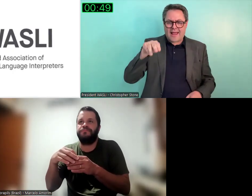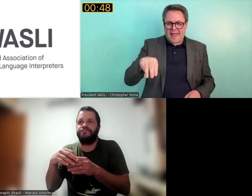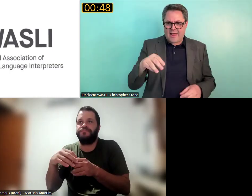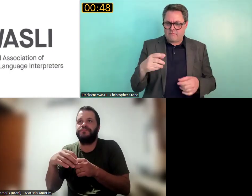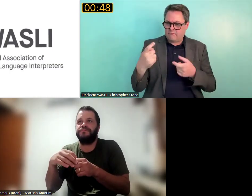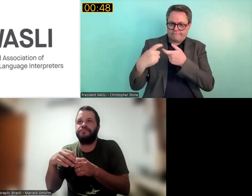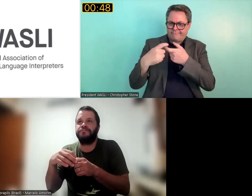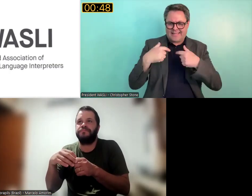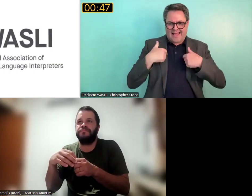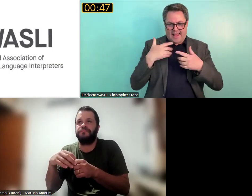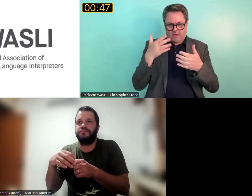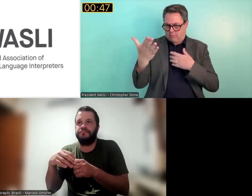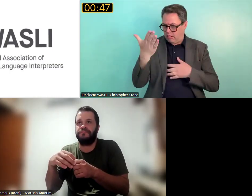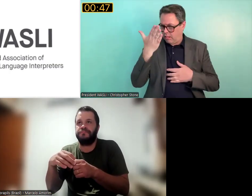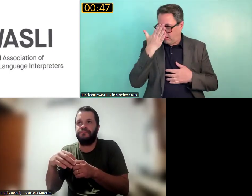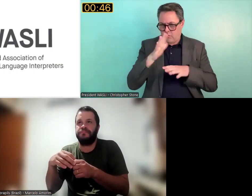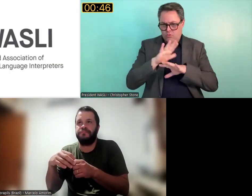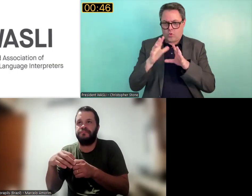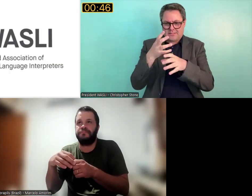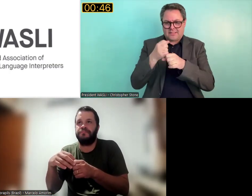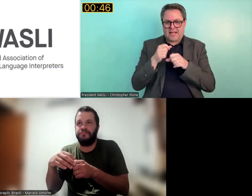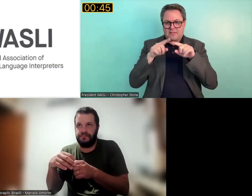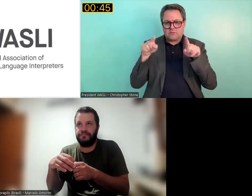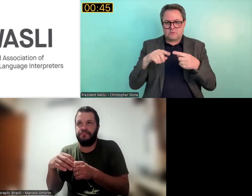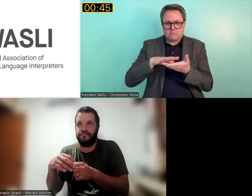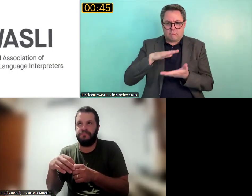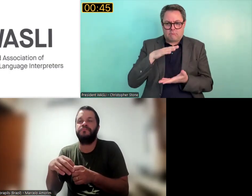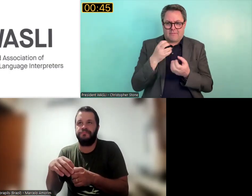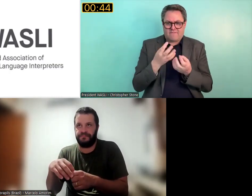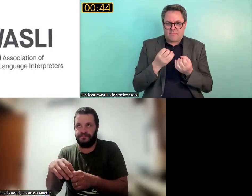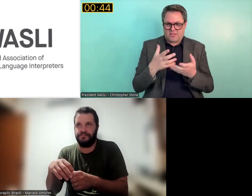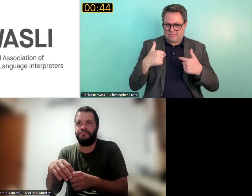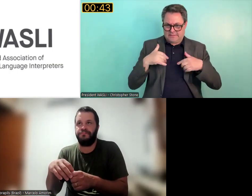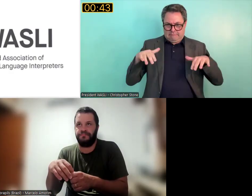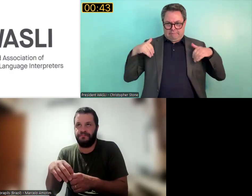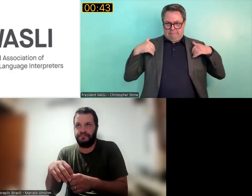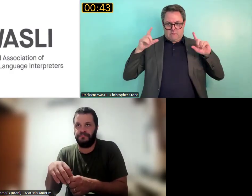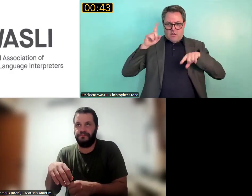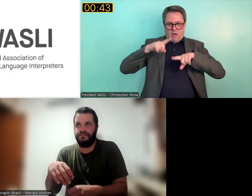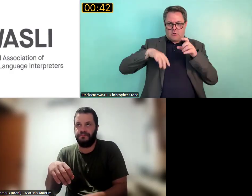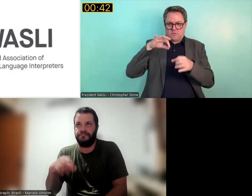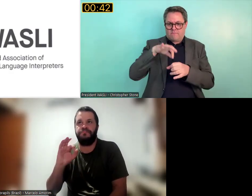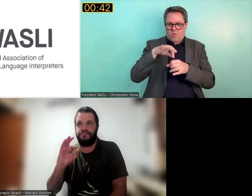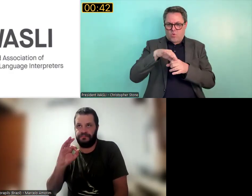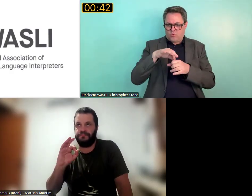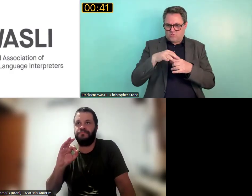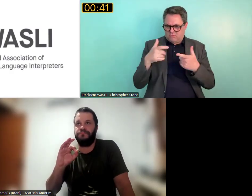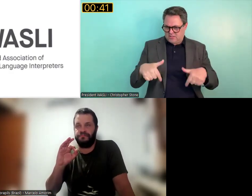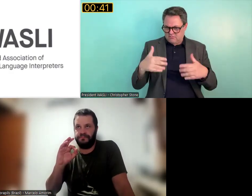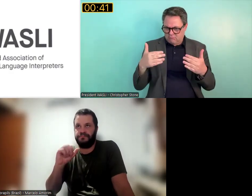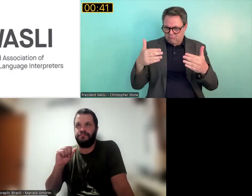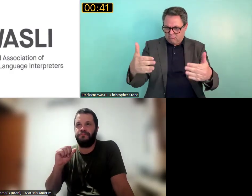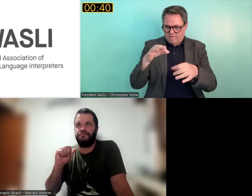Yes, so now we are voting. So national members have said that they received the paperwork too late and they didn't